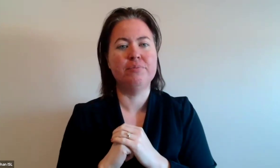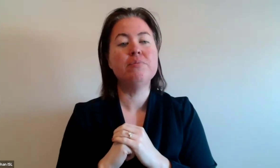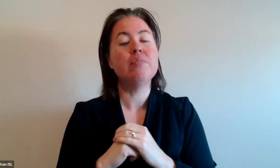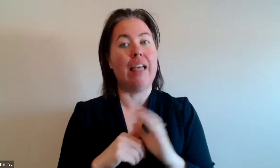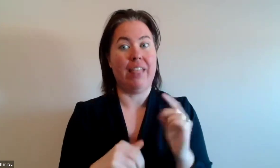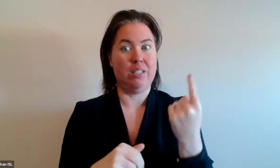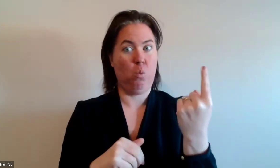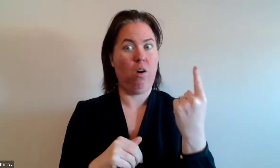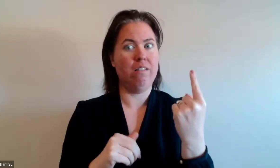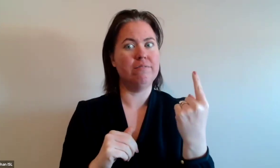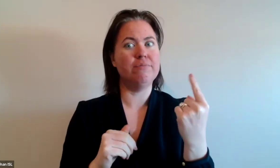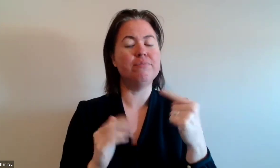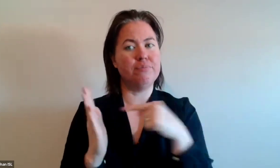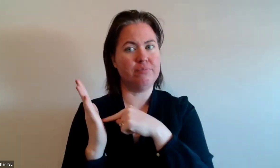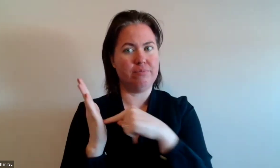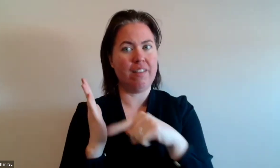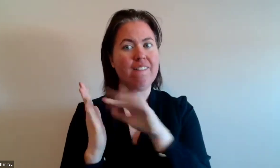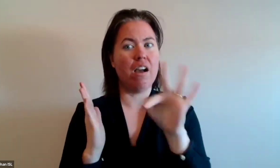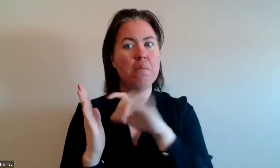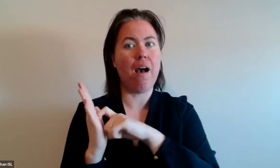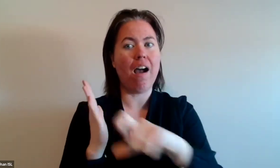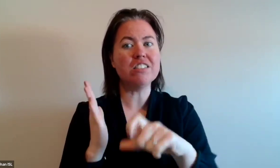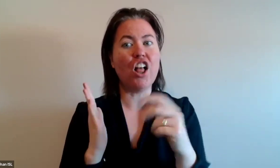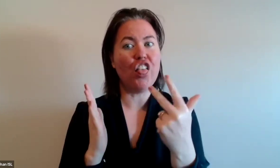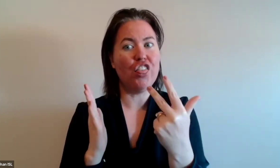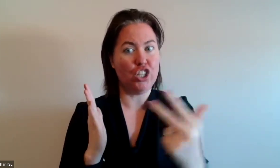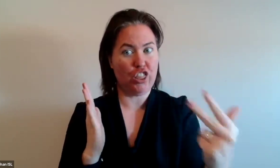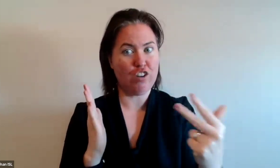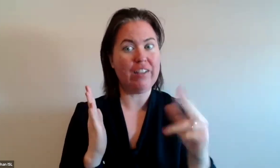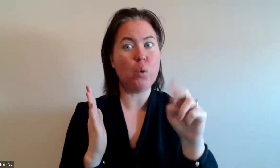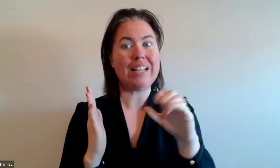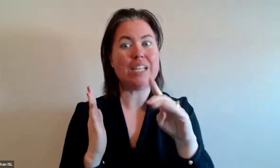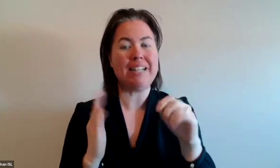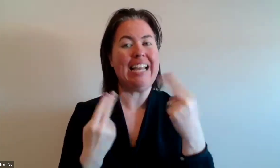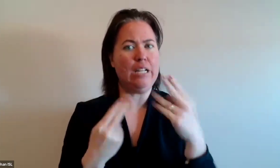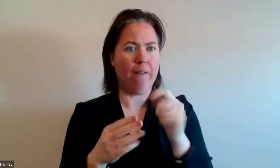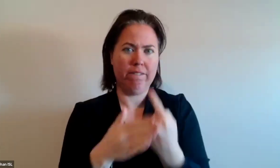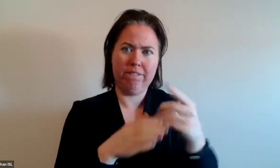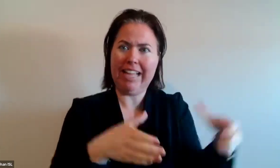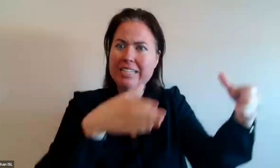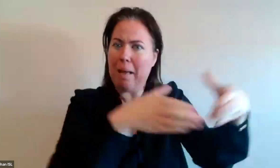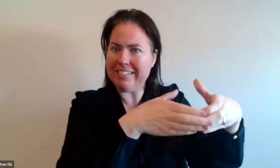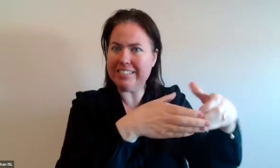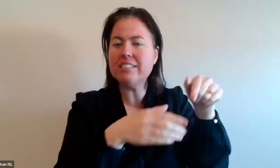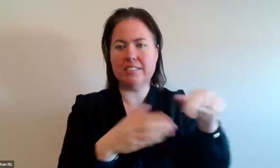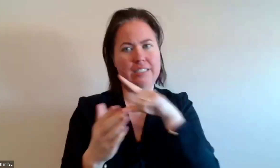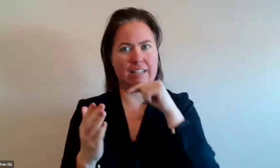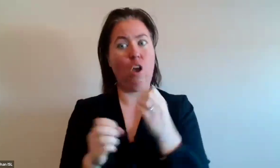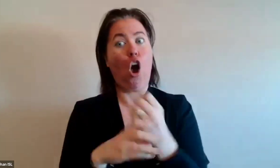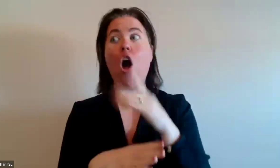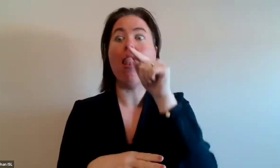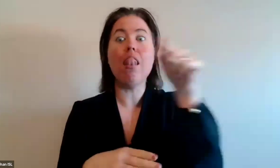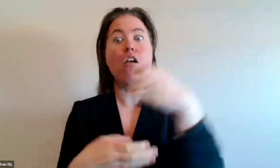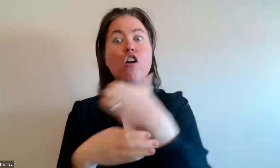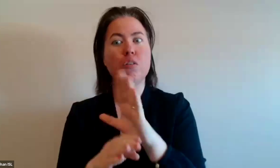a provision that comes from Article 33 of the UNCRPD that mandates all state parties